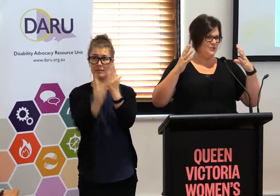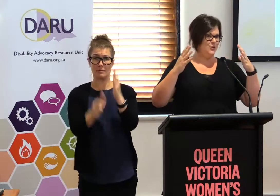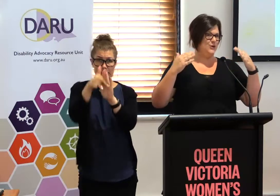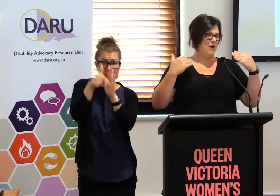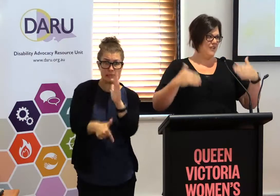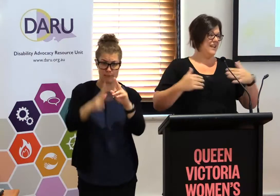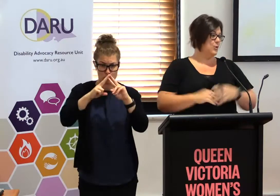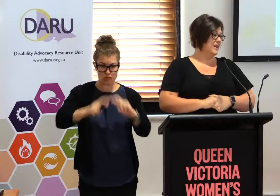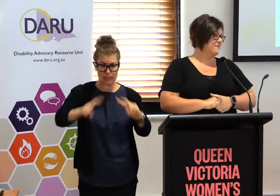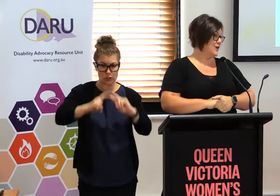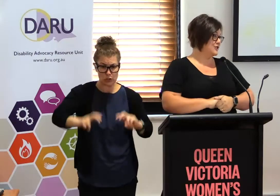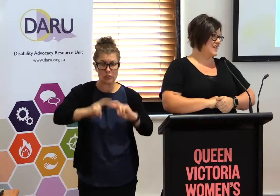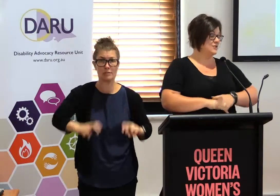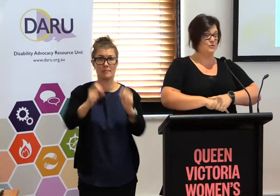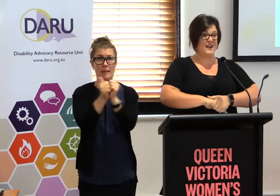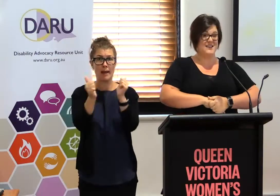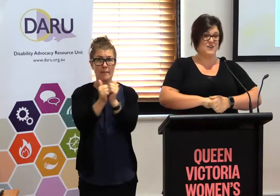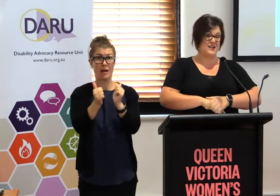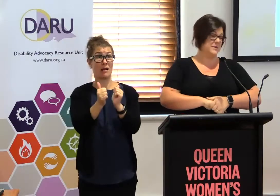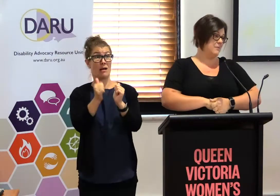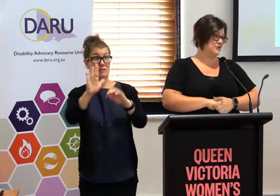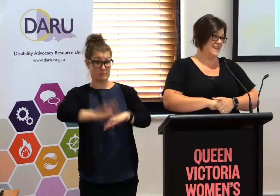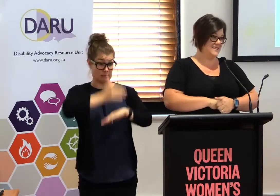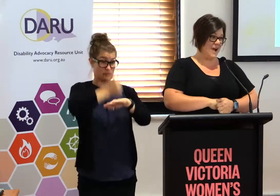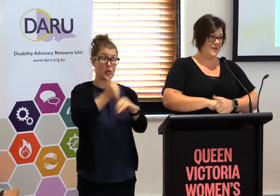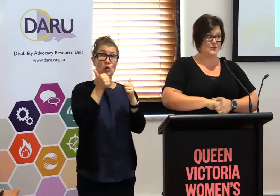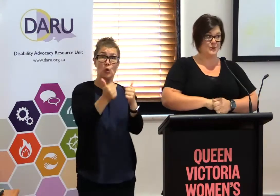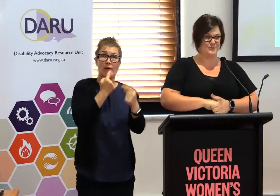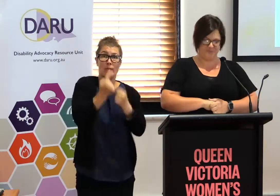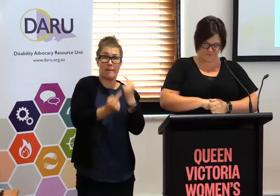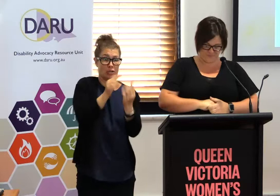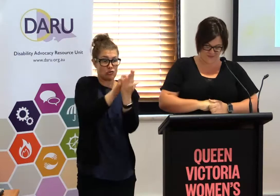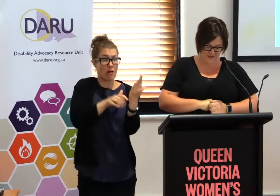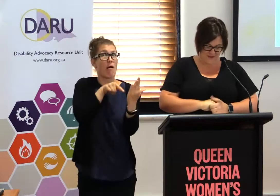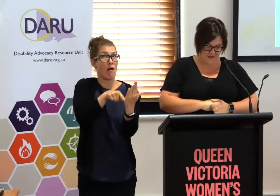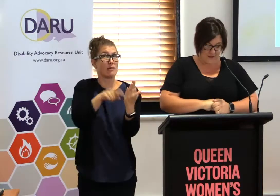it into a really good info sheet. So we're really excited to be able to release that one soon.